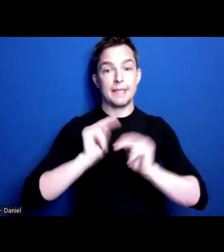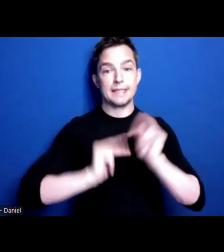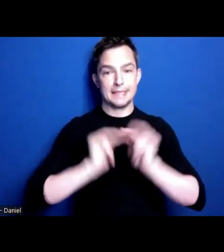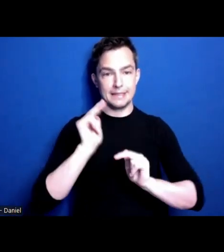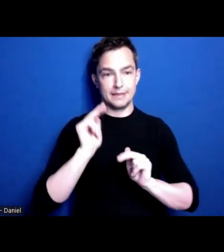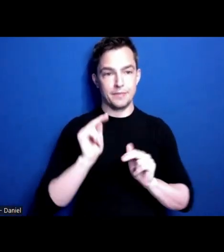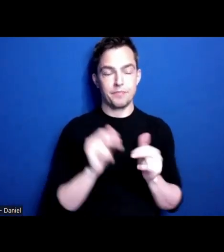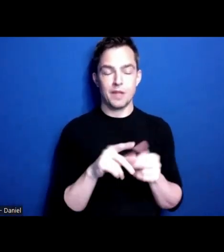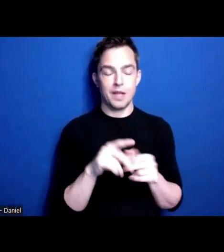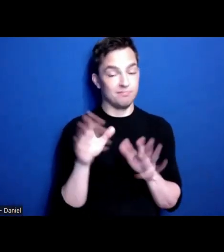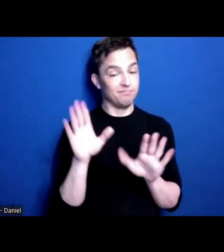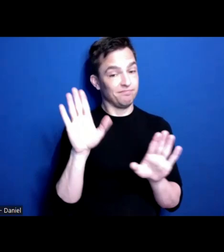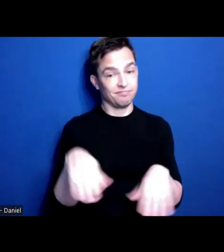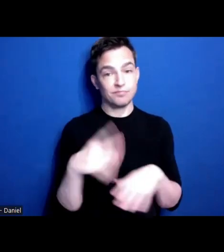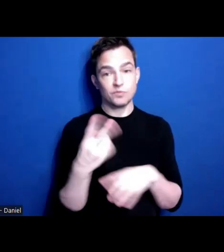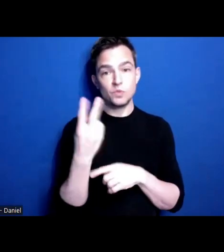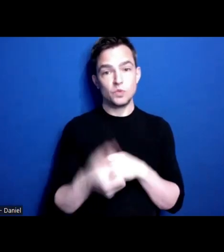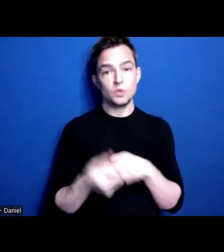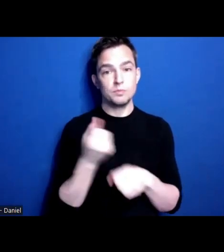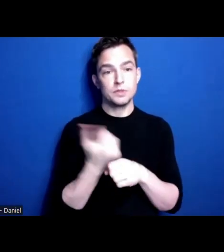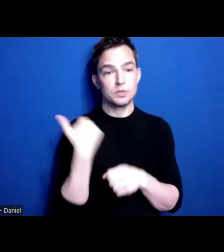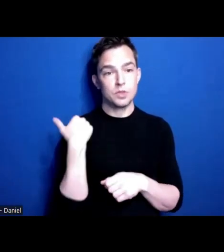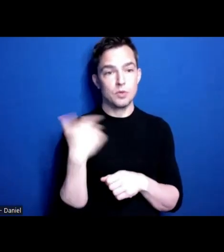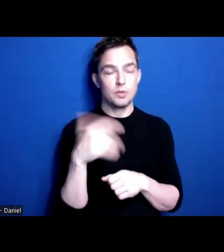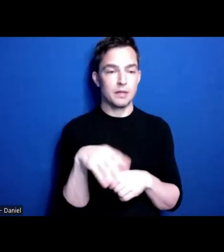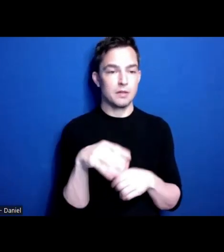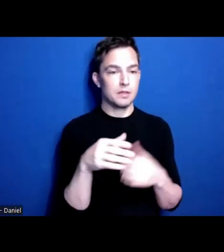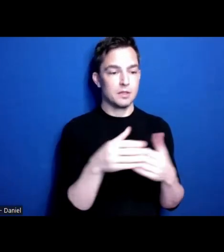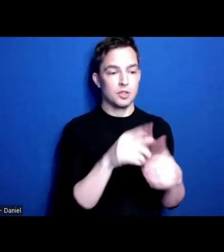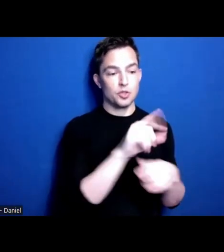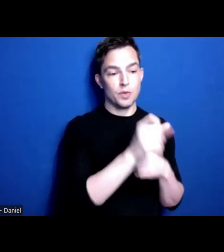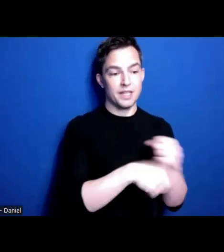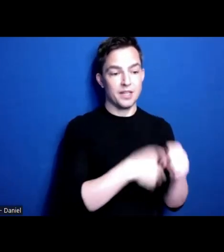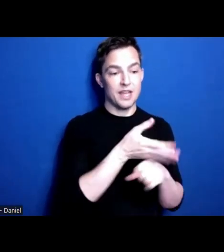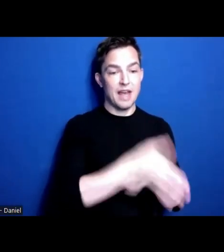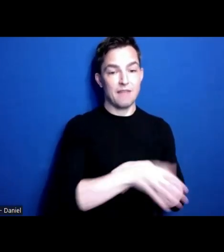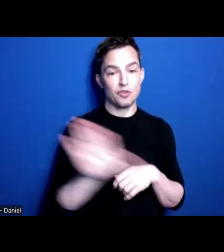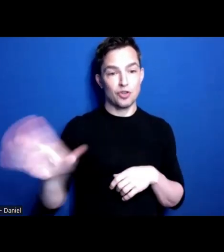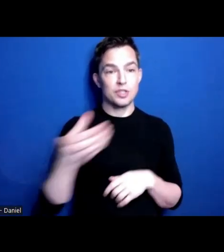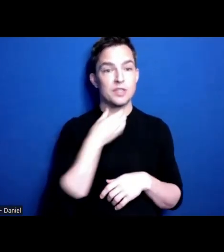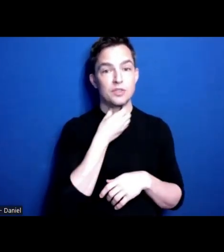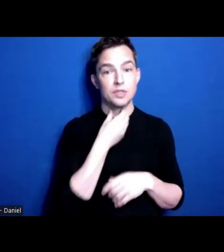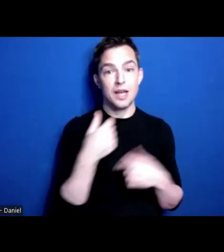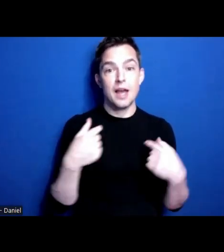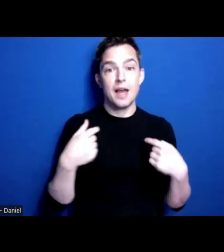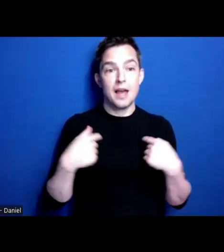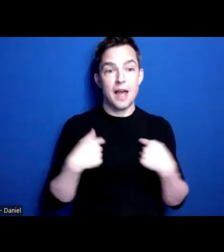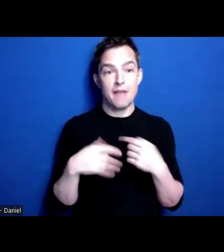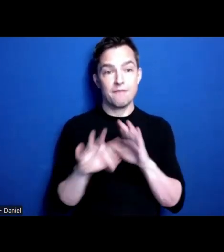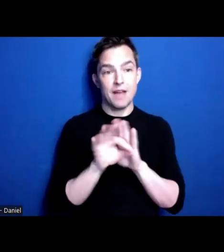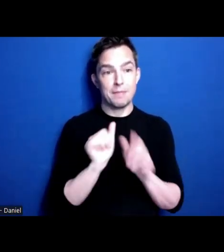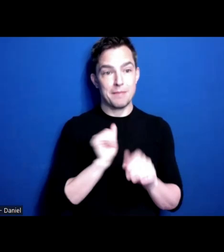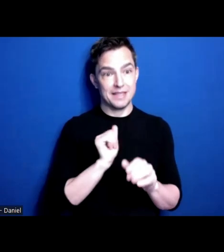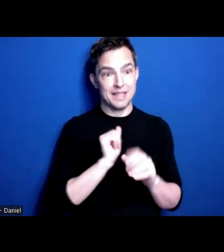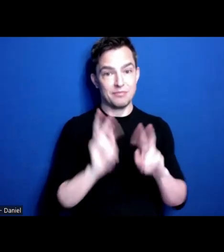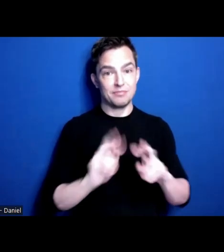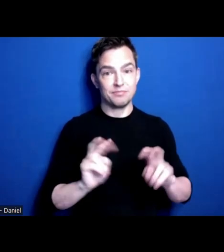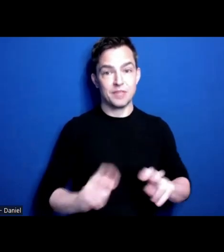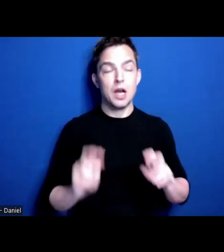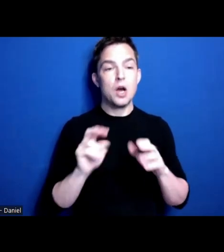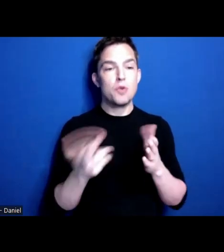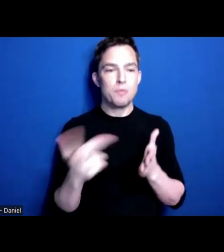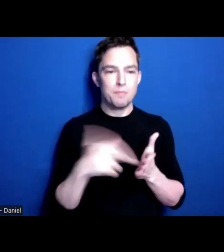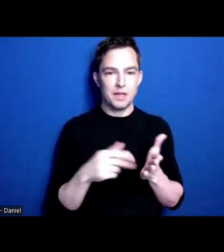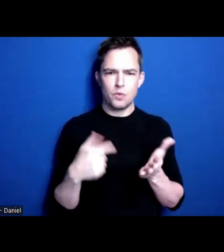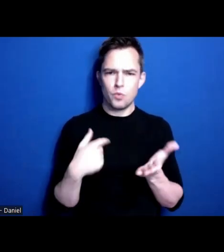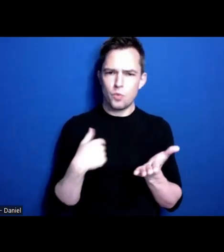a couple of years ago, so nearly two decades after Benjamin's dissertation, I would find myself repeating that we need